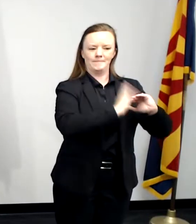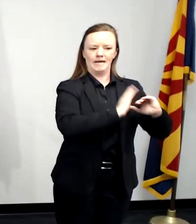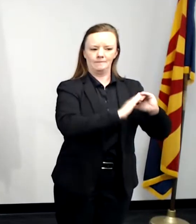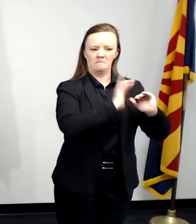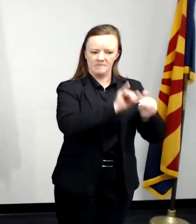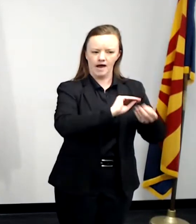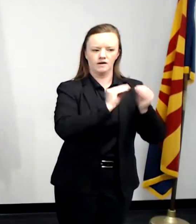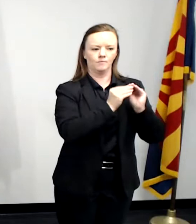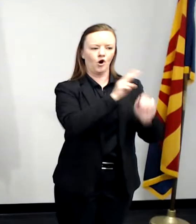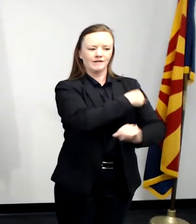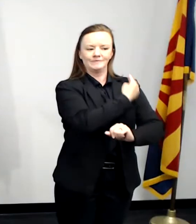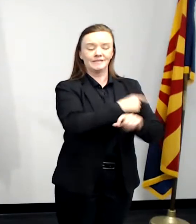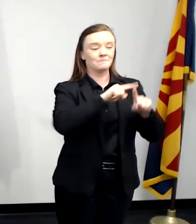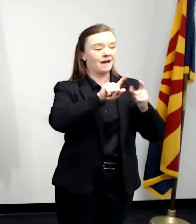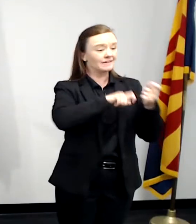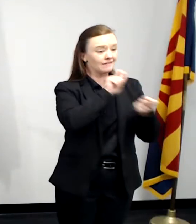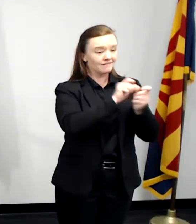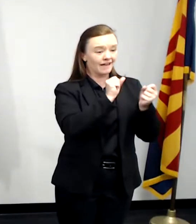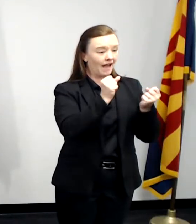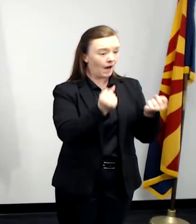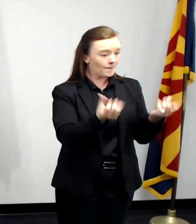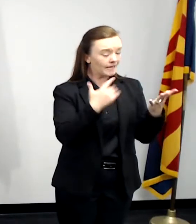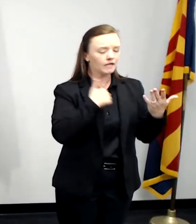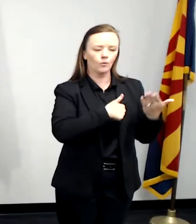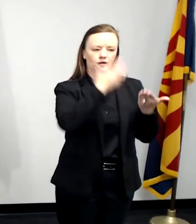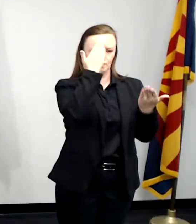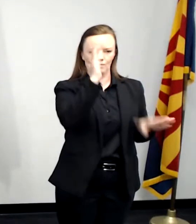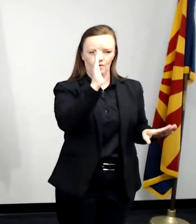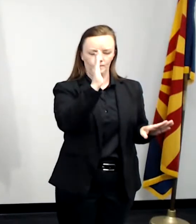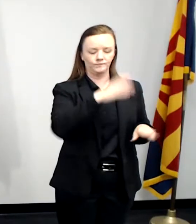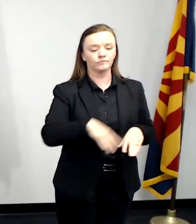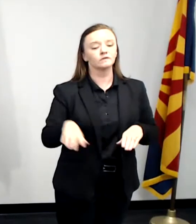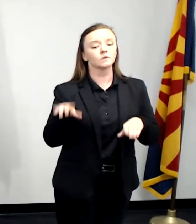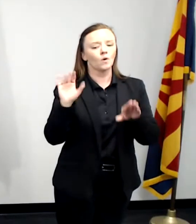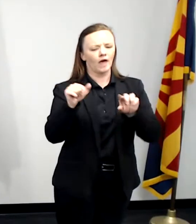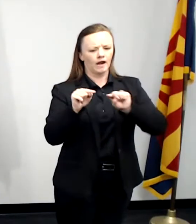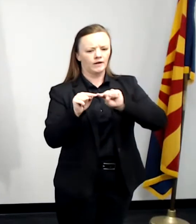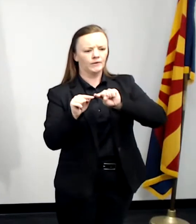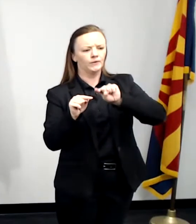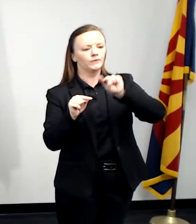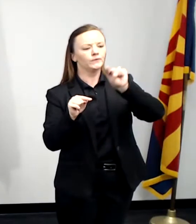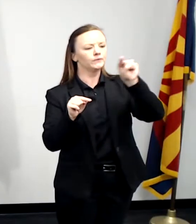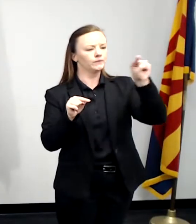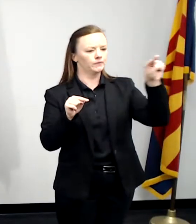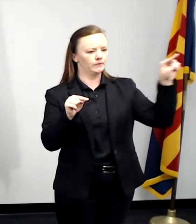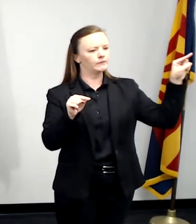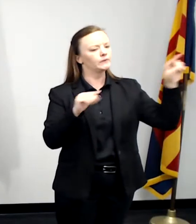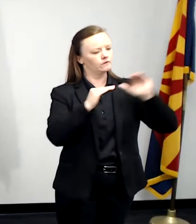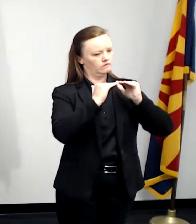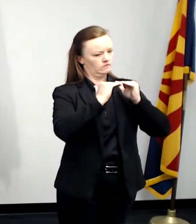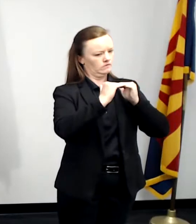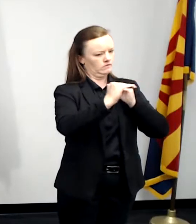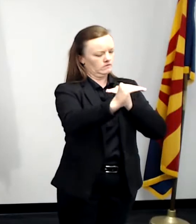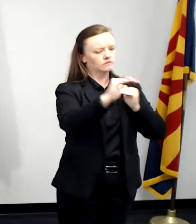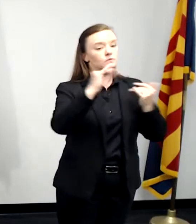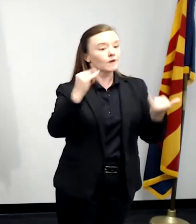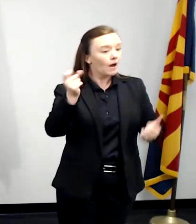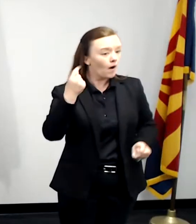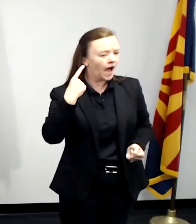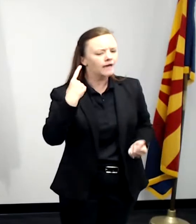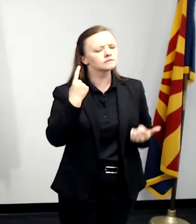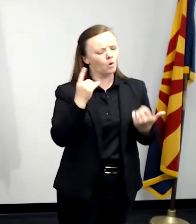that we know that we've begun to flatten the slope of that curve, the question is, how long do we need to maintain this level of